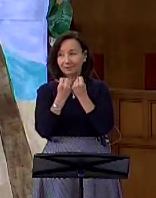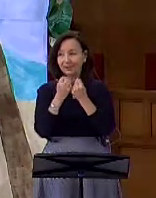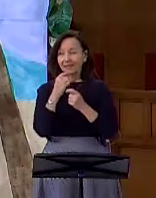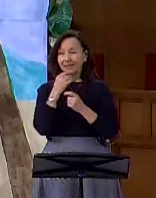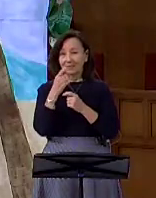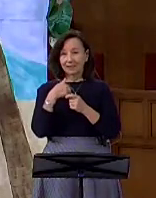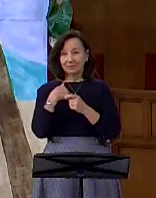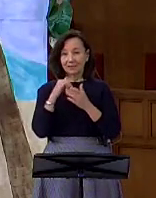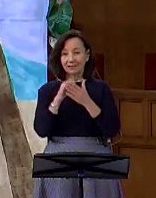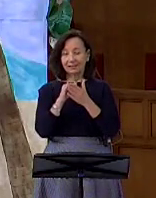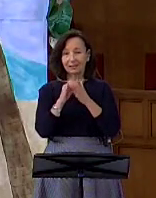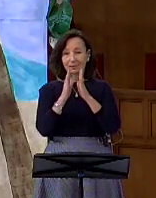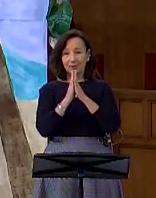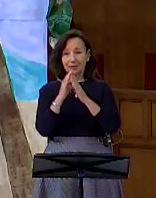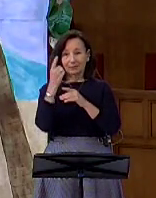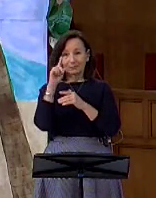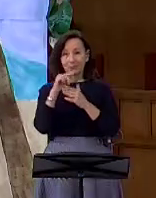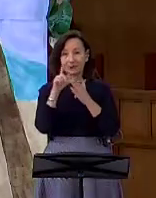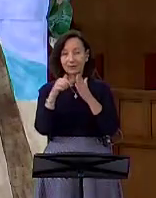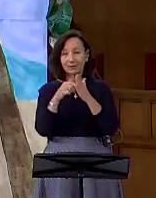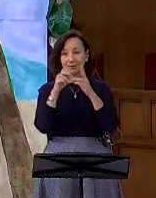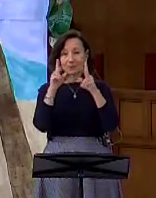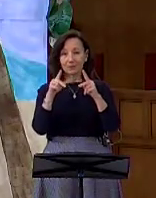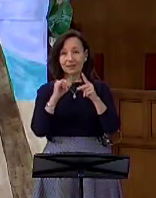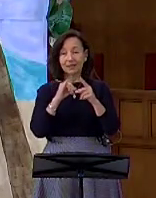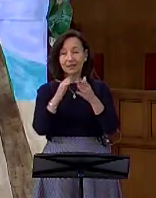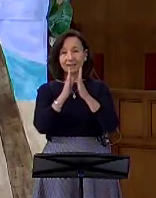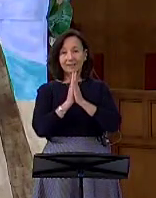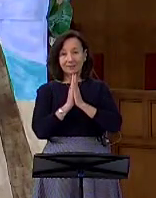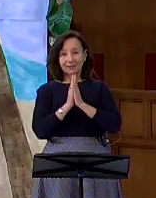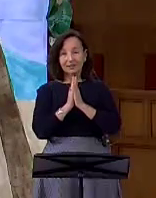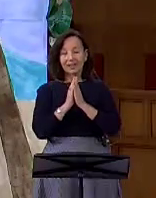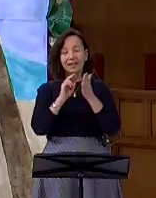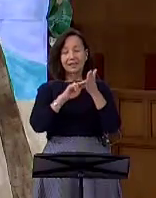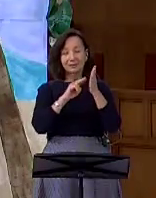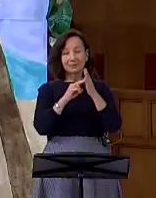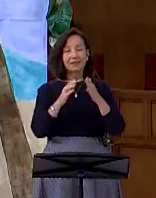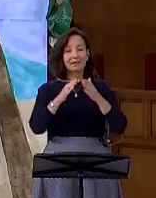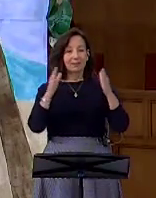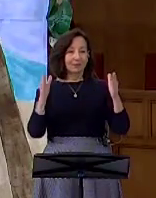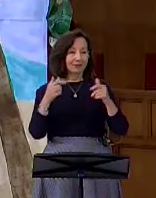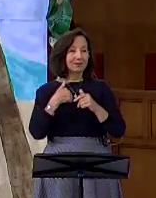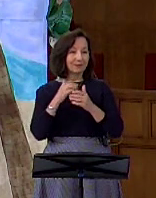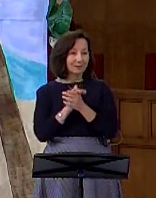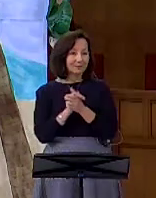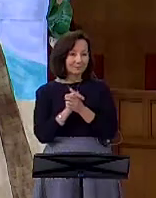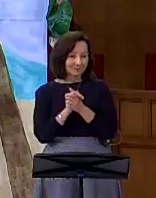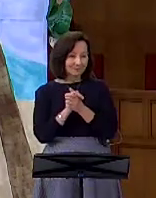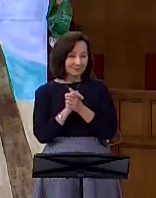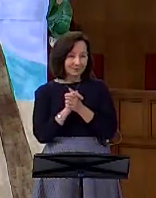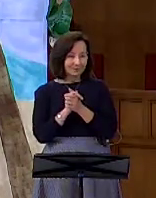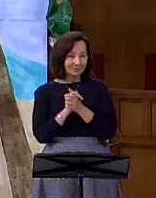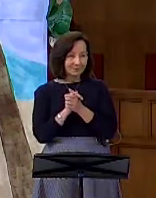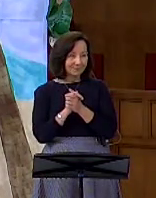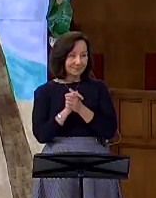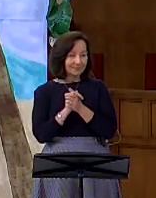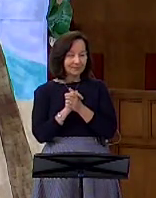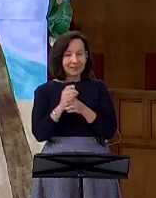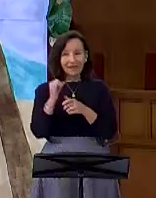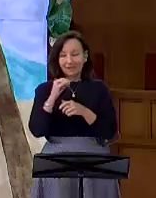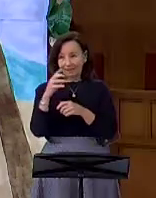that they had prayed for this person that I'd asked them to, and it meant so much to me. So I